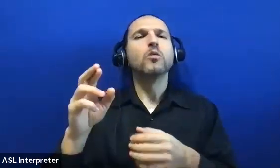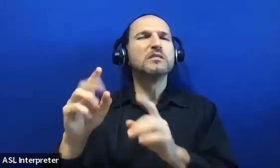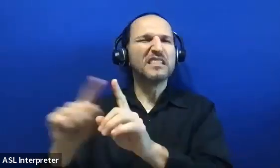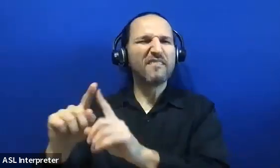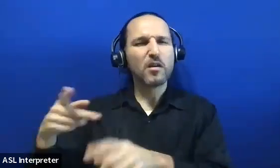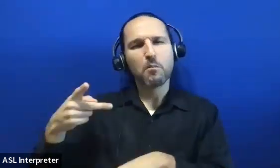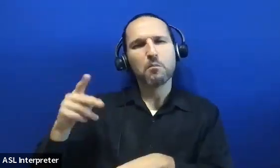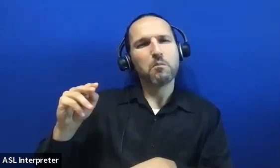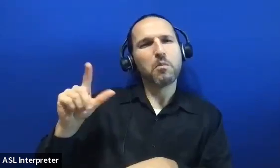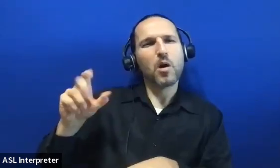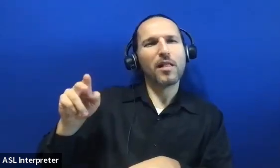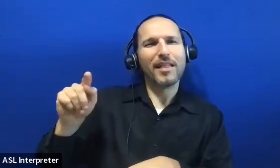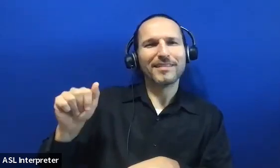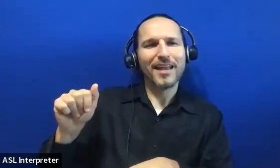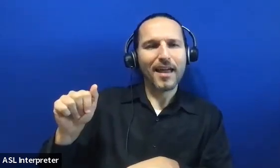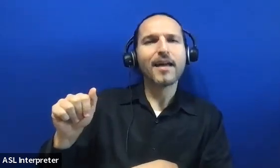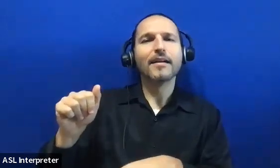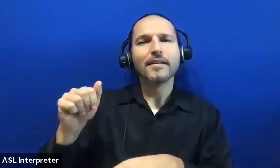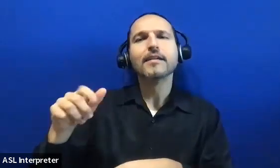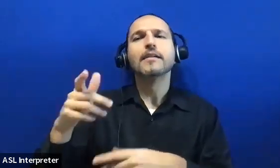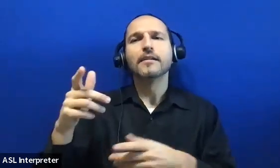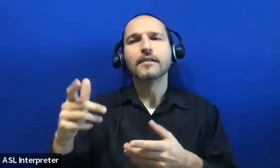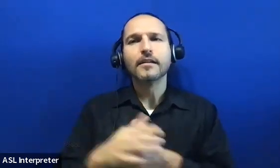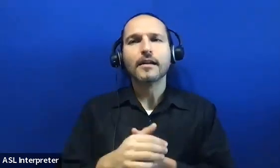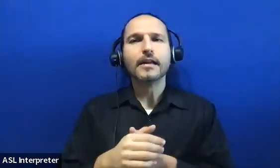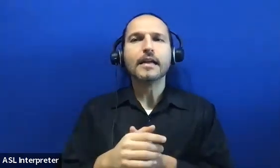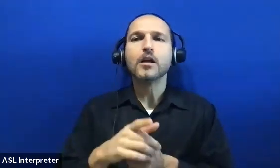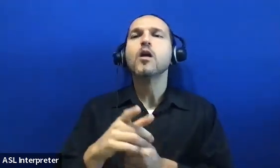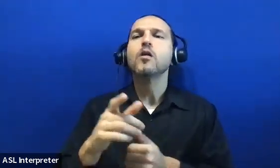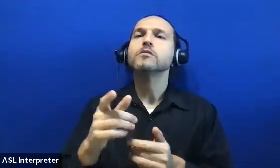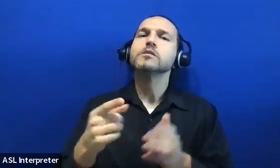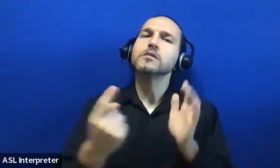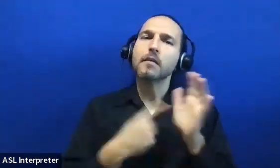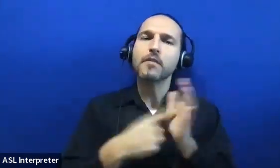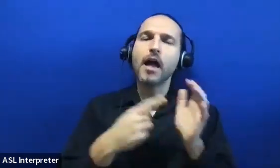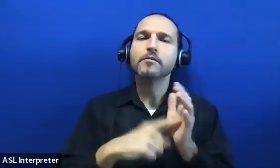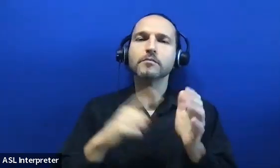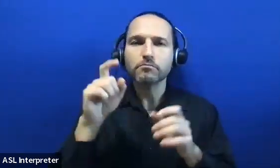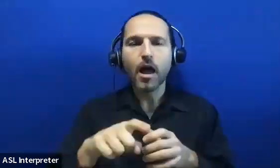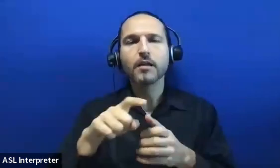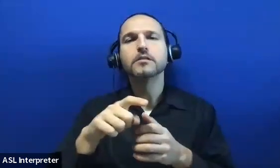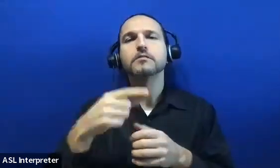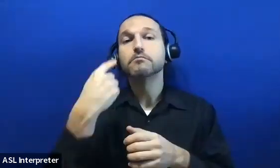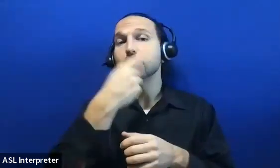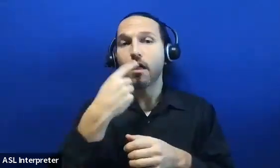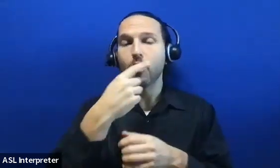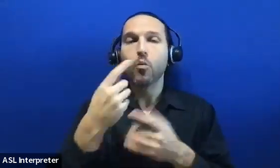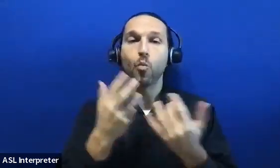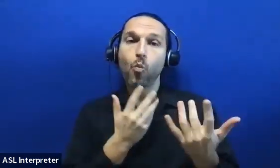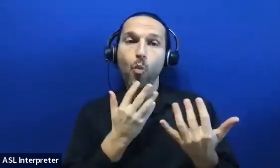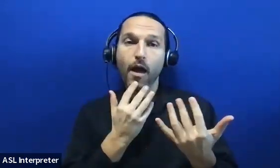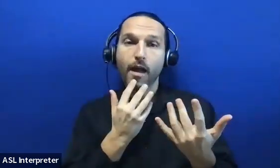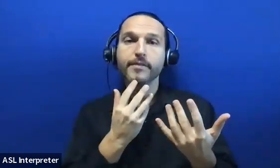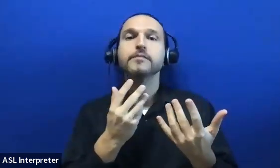textures. Sometimes we just have to hold that in our mouth and then swallow it, right? So the oral phase for liquids